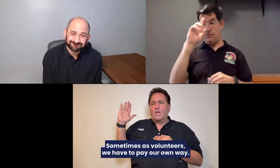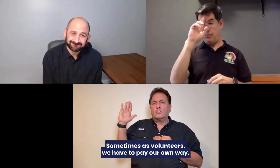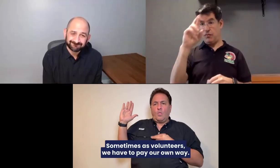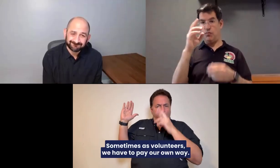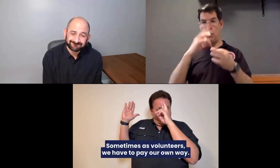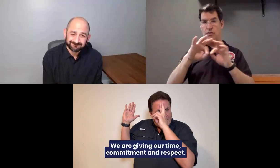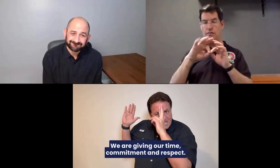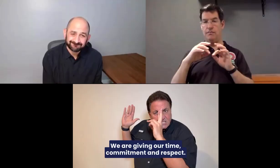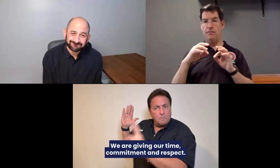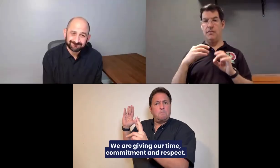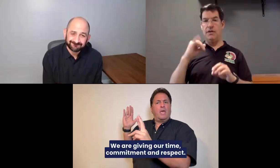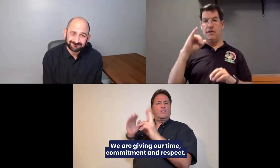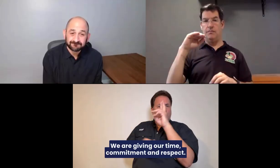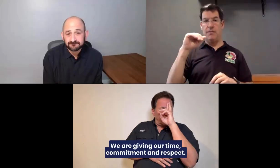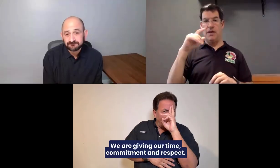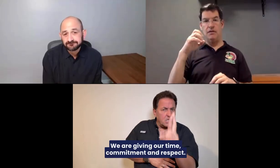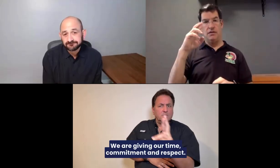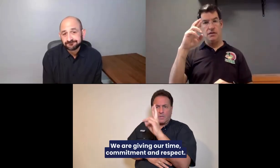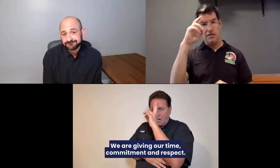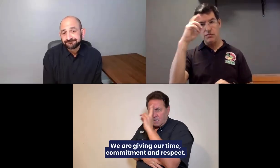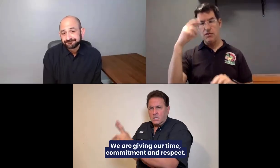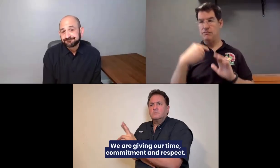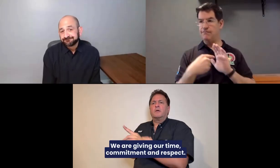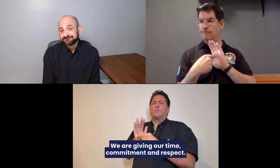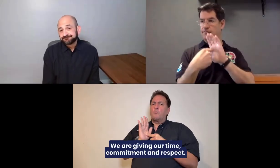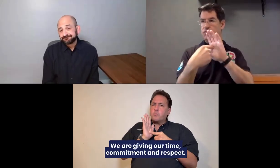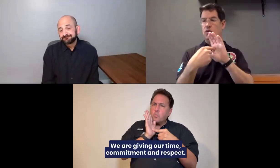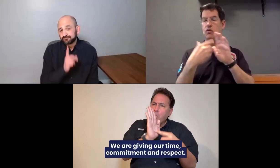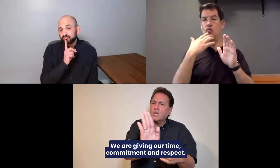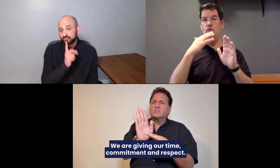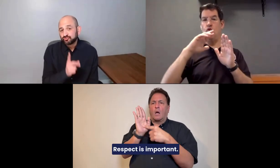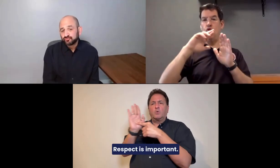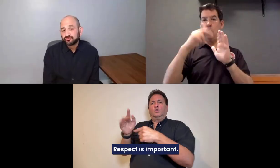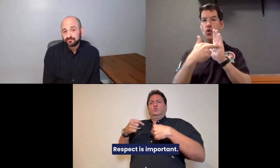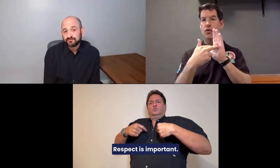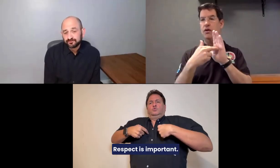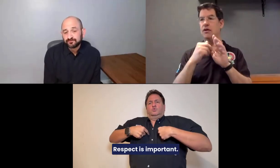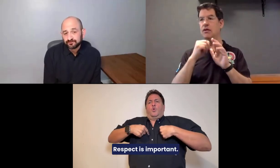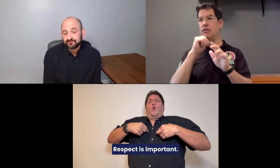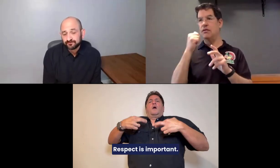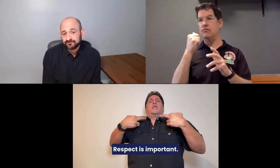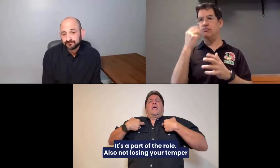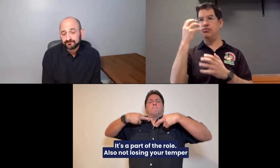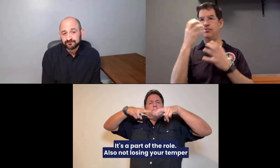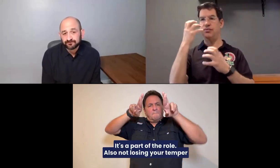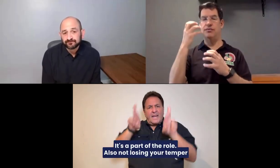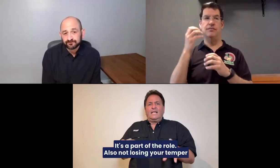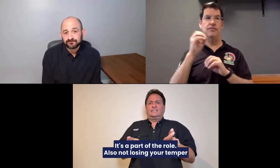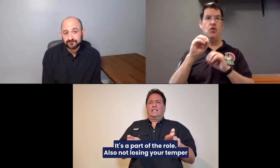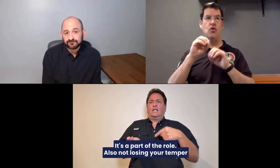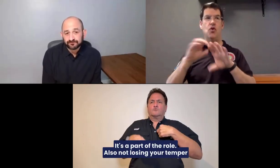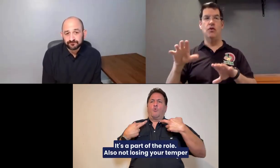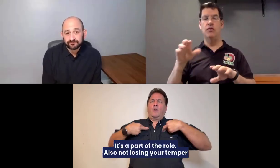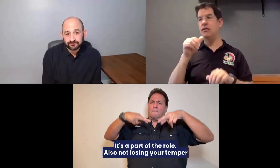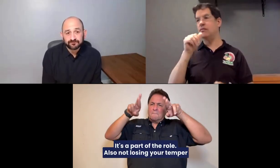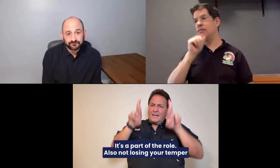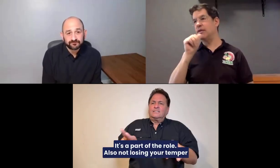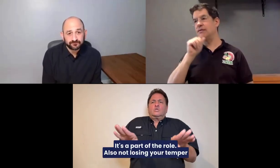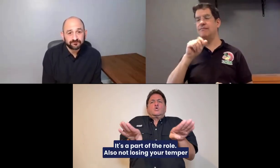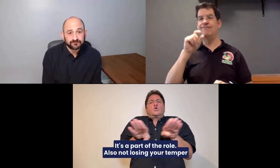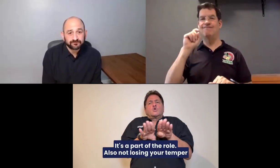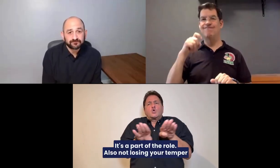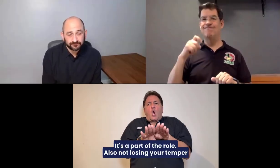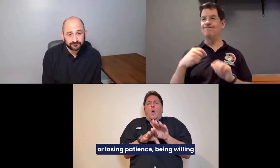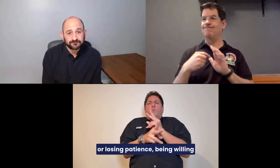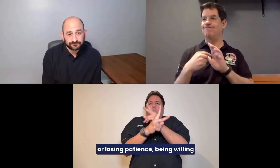way. We are giving our time, commitment, and respect. Respect is important, it's a part of the role. Also, not